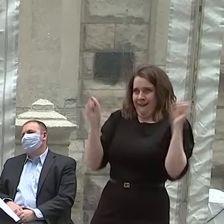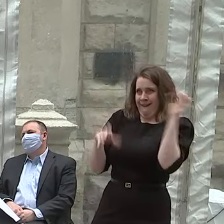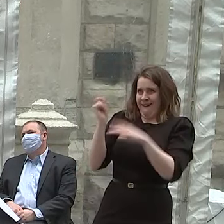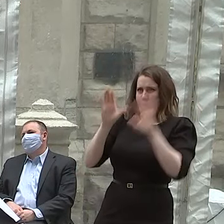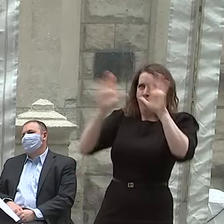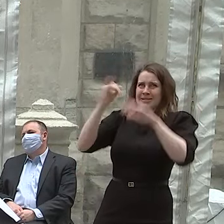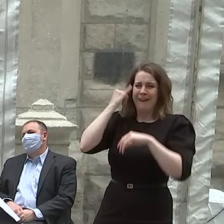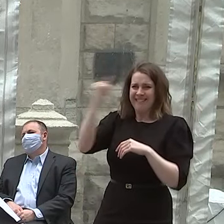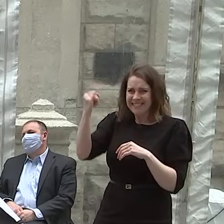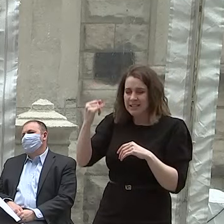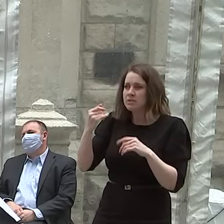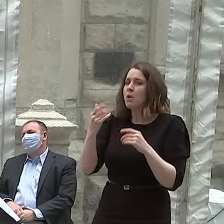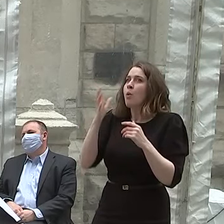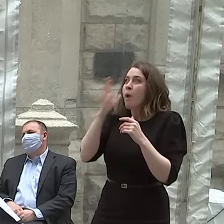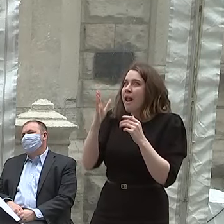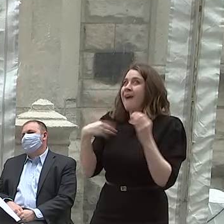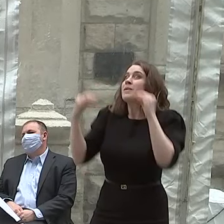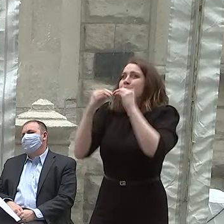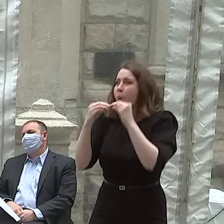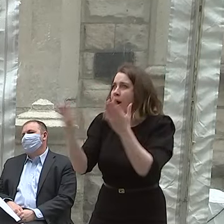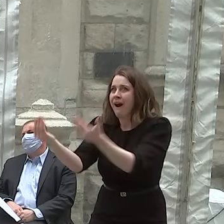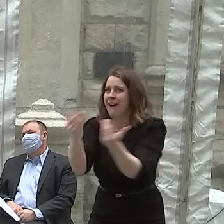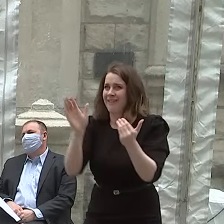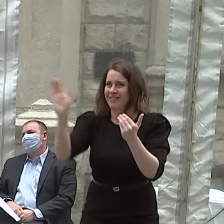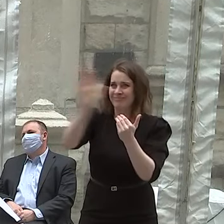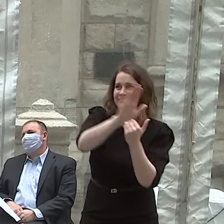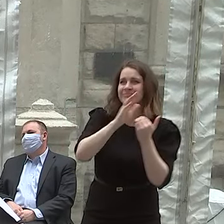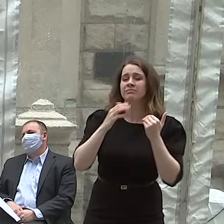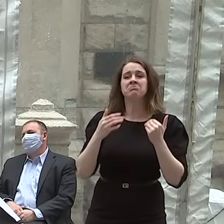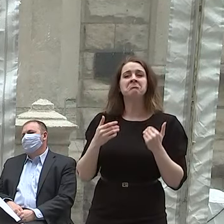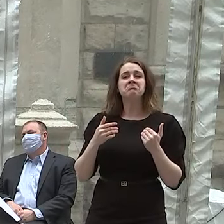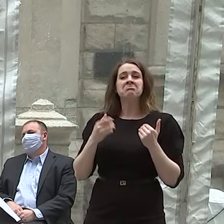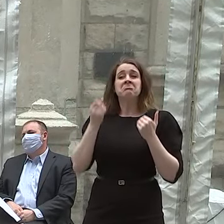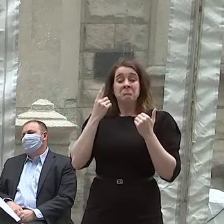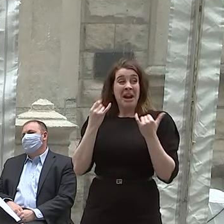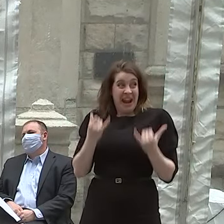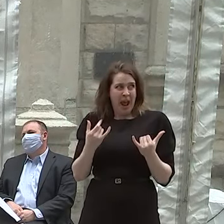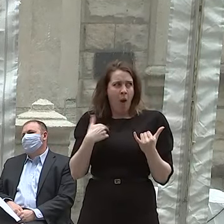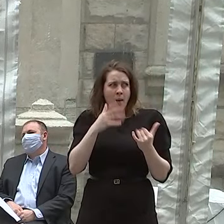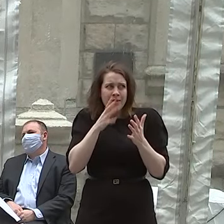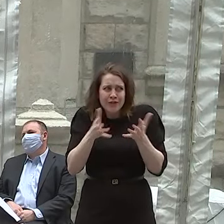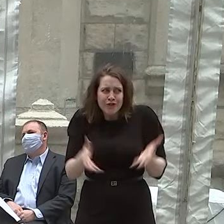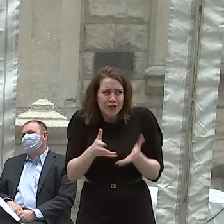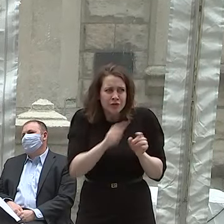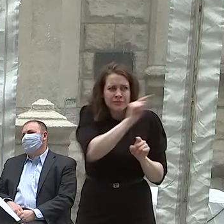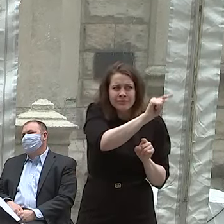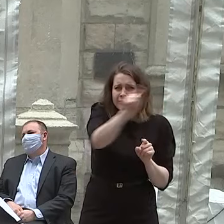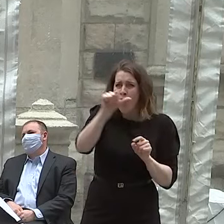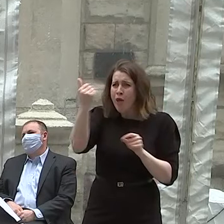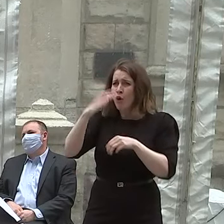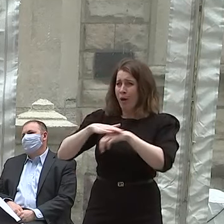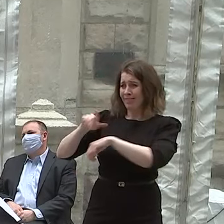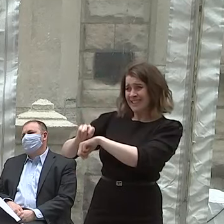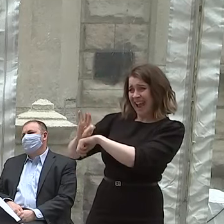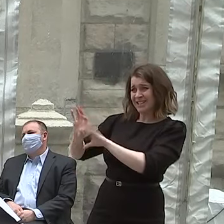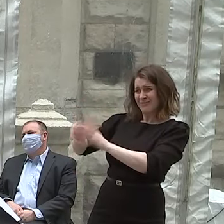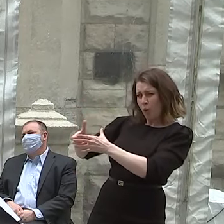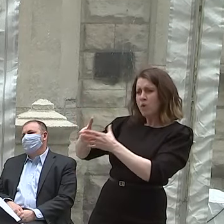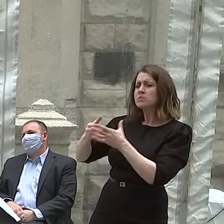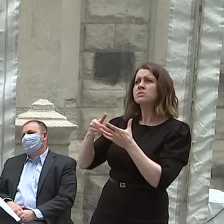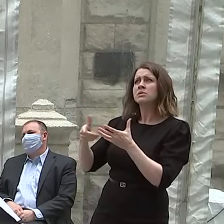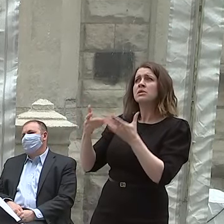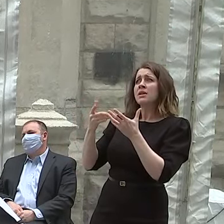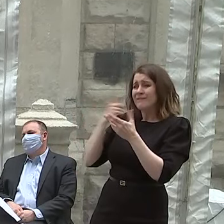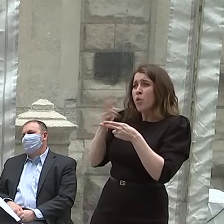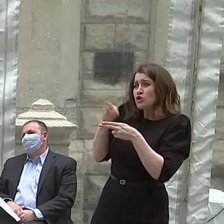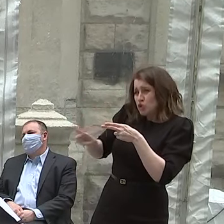to hearing more great ideas, but I'm going to urge my fellow task force members to find long-term solutions in addition to emergency